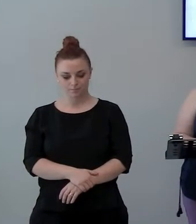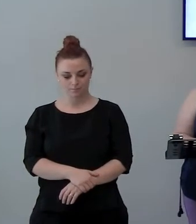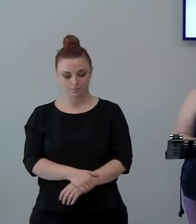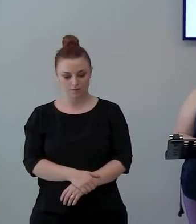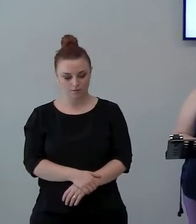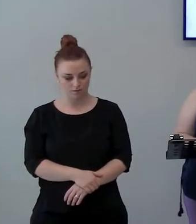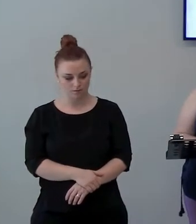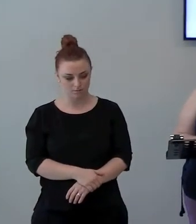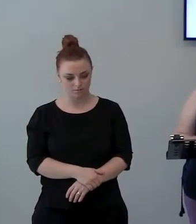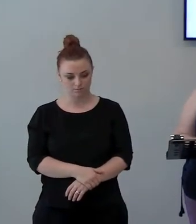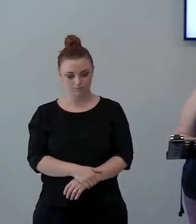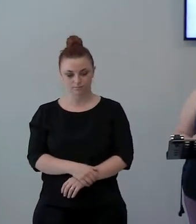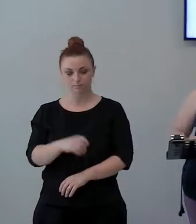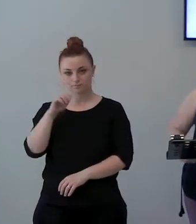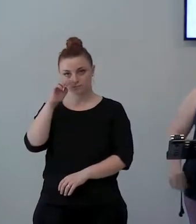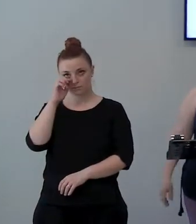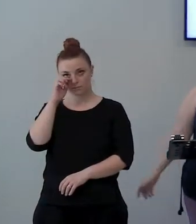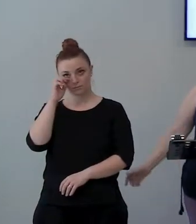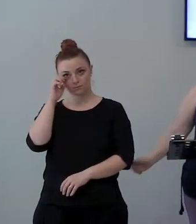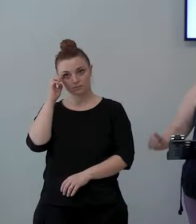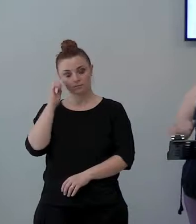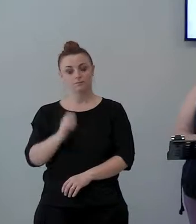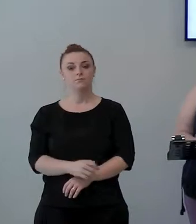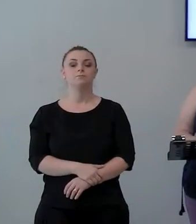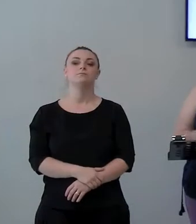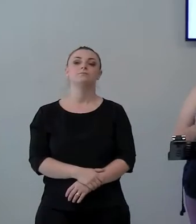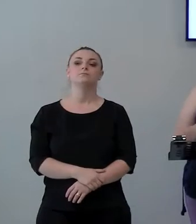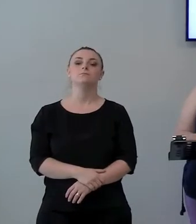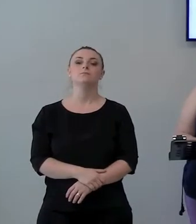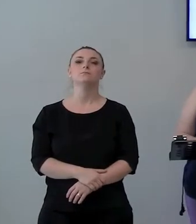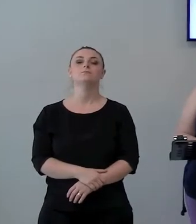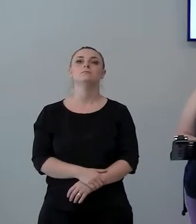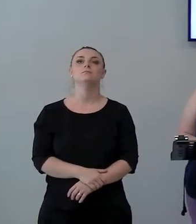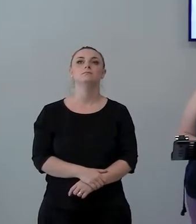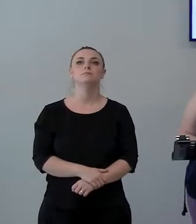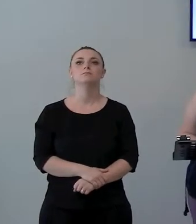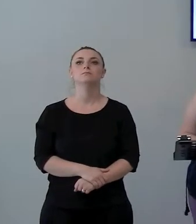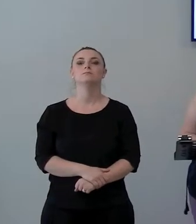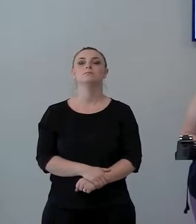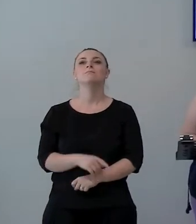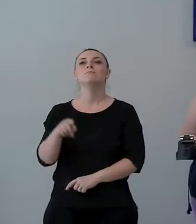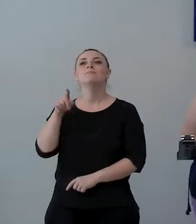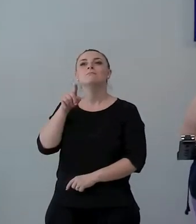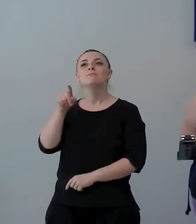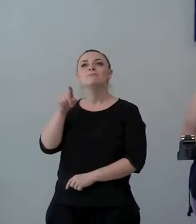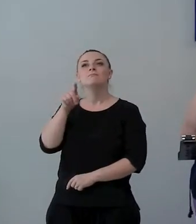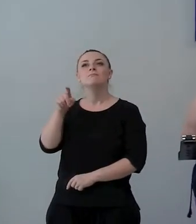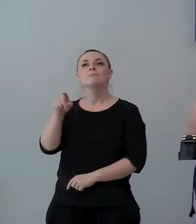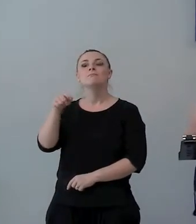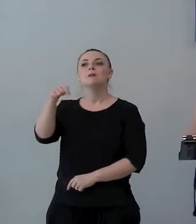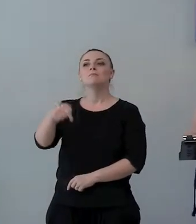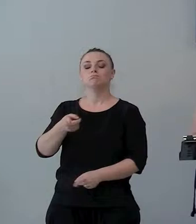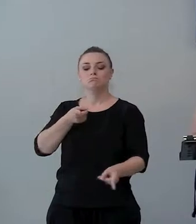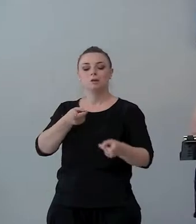there because she's ill. E una cosa che lei trova molto difficile in questo